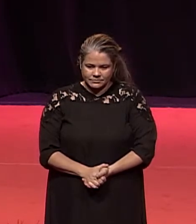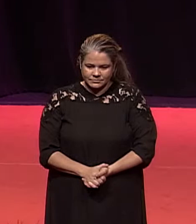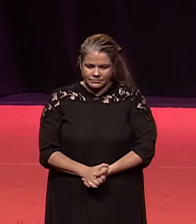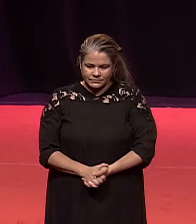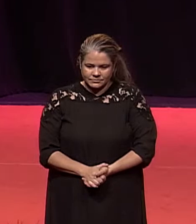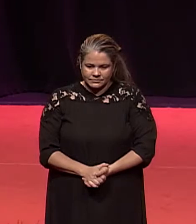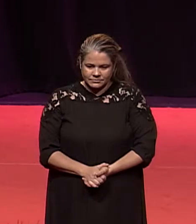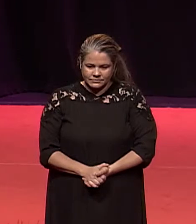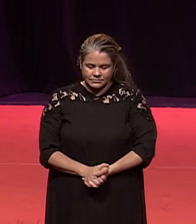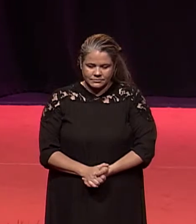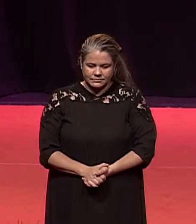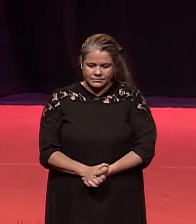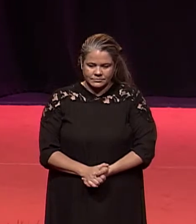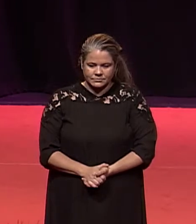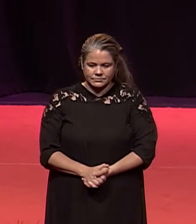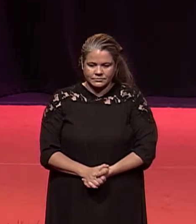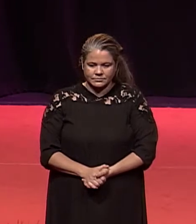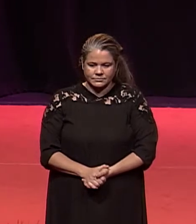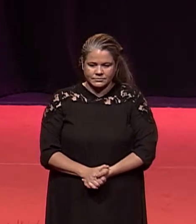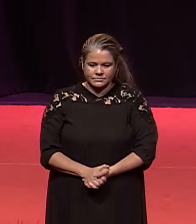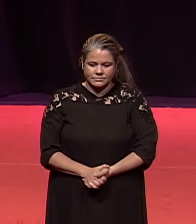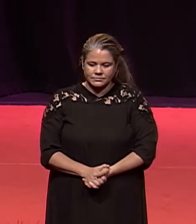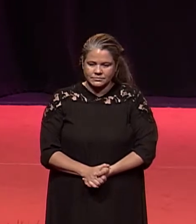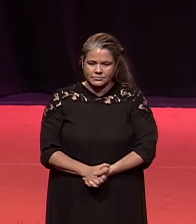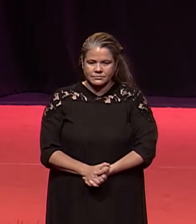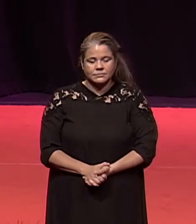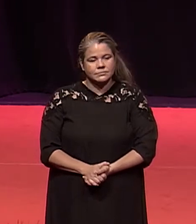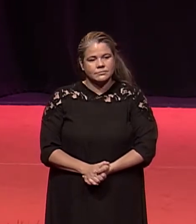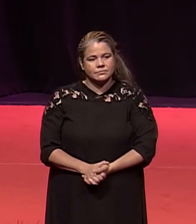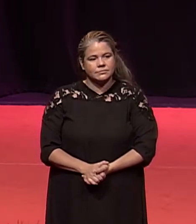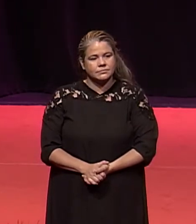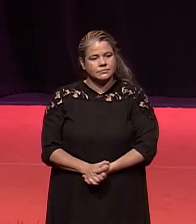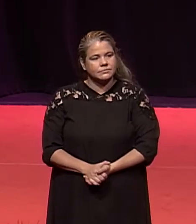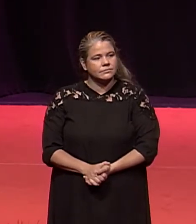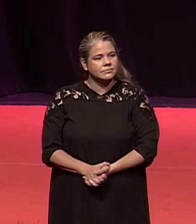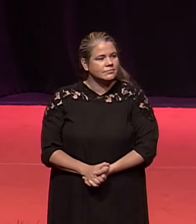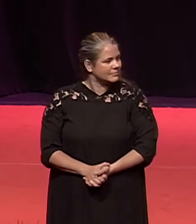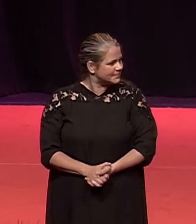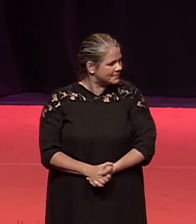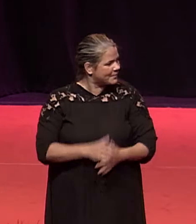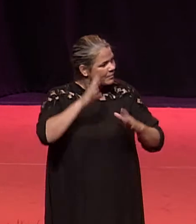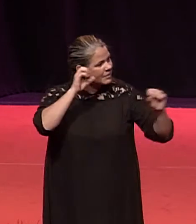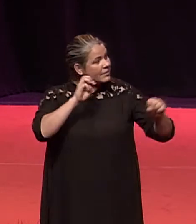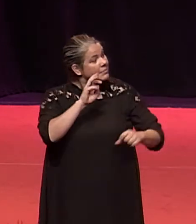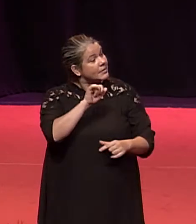encourage d'applaudir lorsque vos diplômés traversera l'estrade. President McCurley,